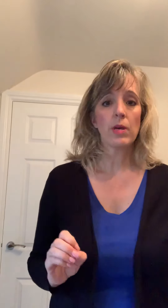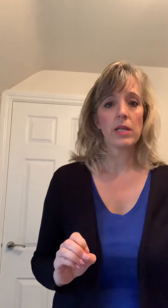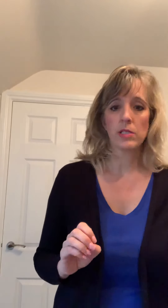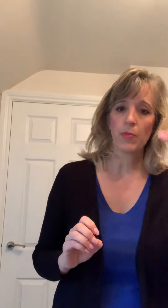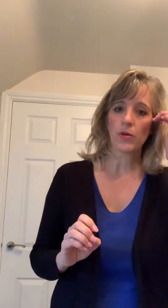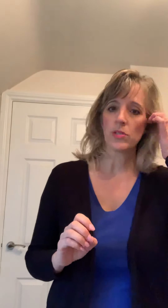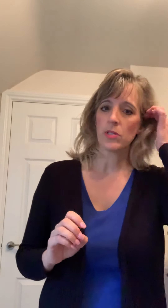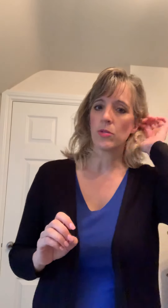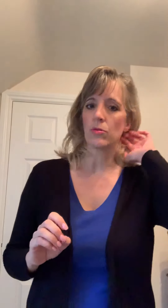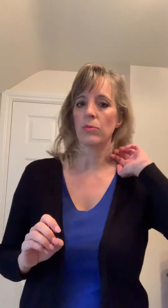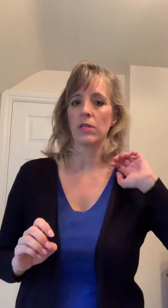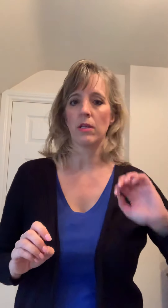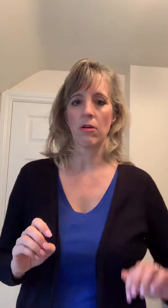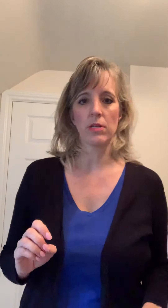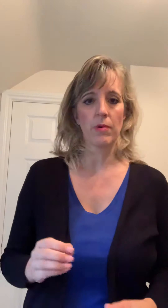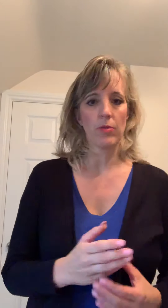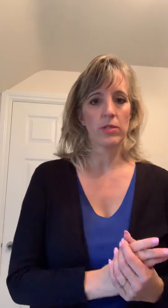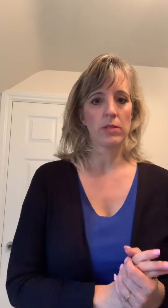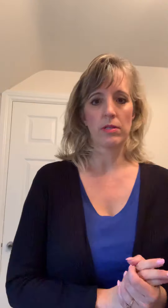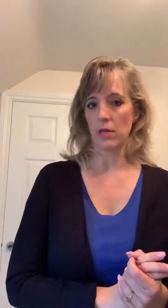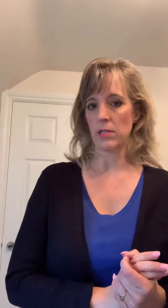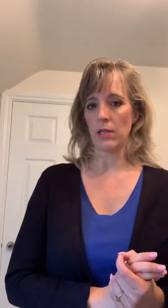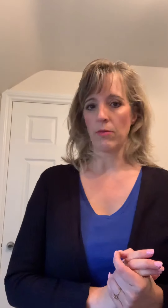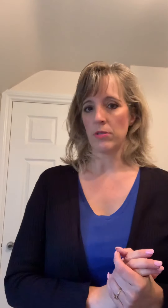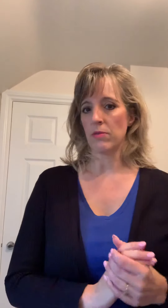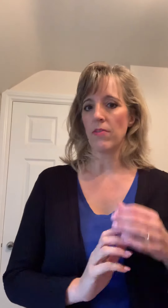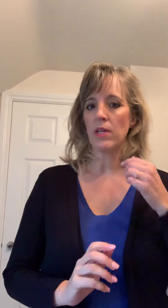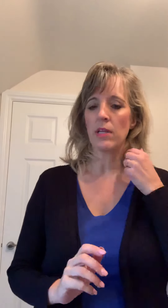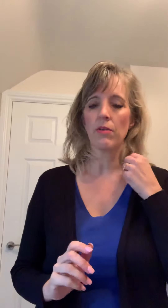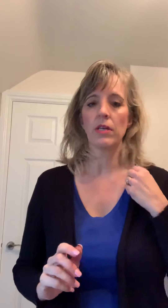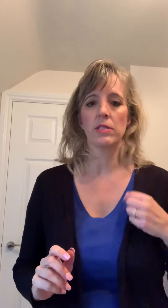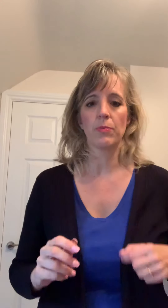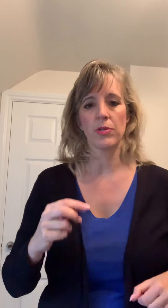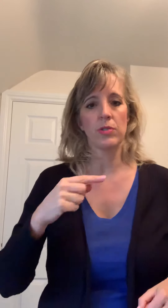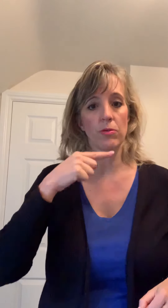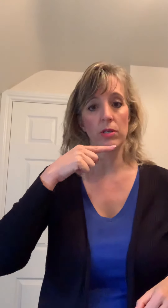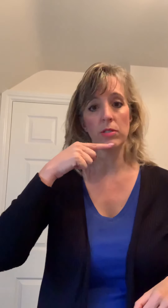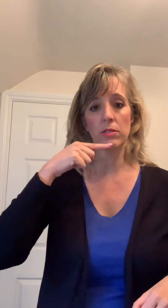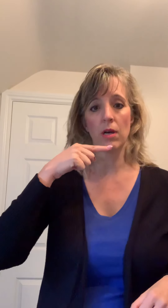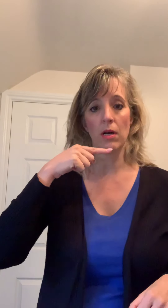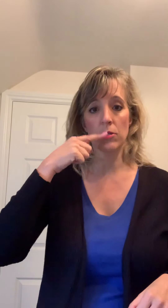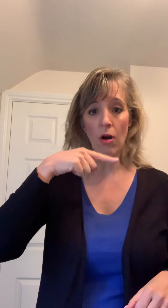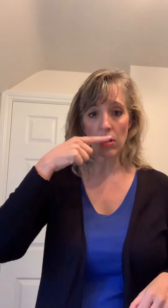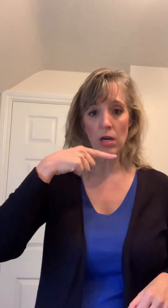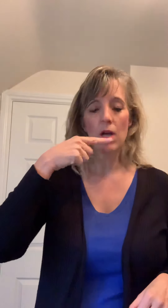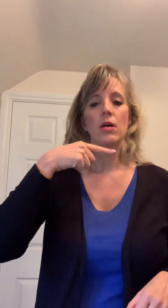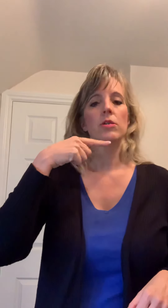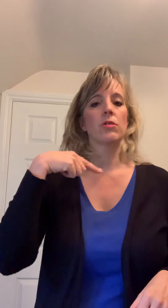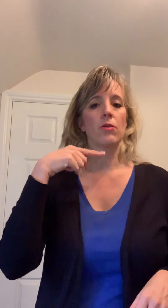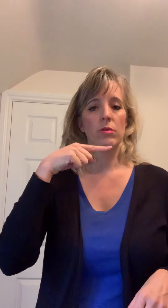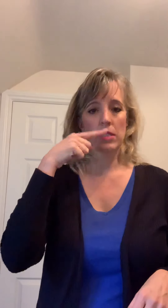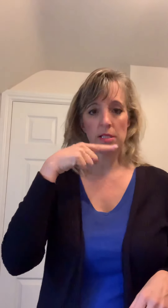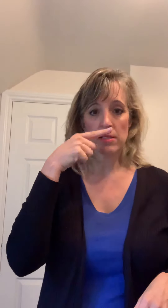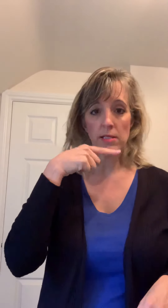is a person who, when a long time ago when the sign language was invented, hearing is a person who could talk. So this is a sign